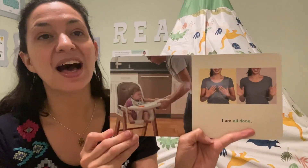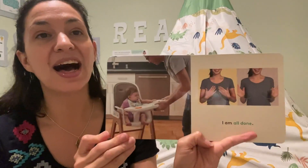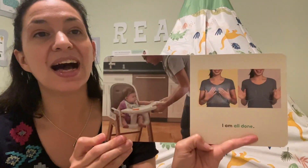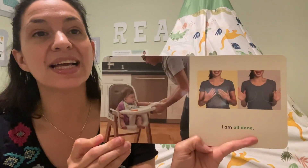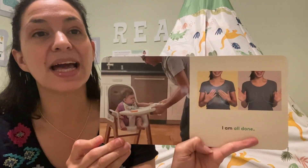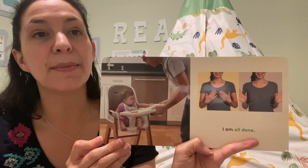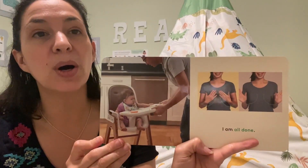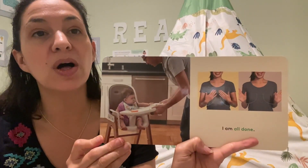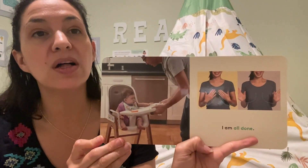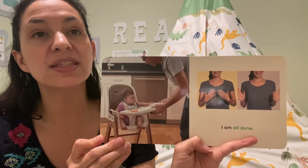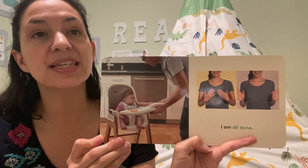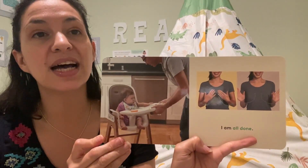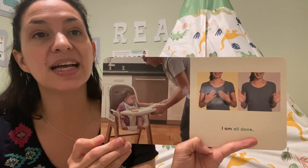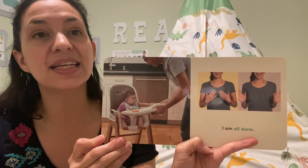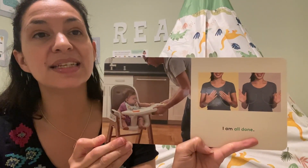I am all done.